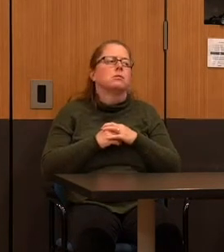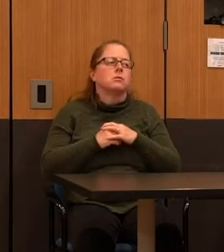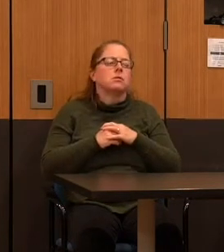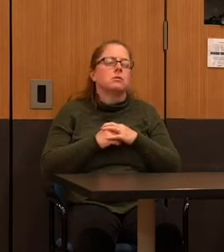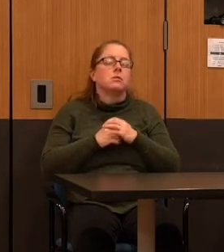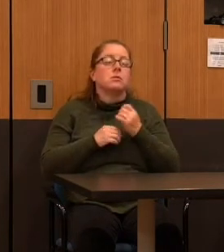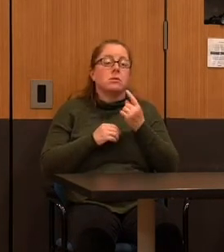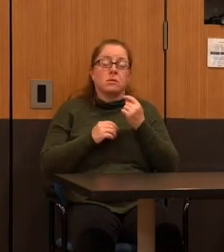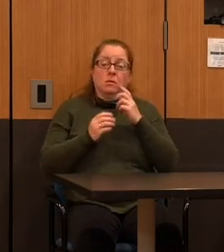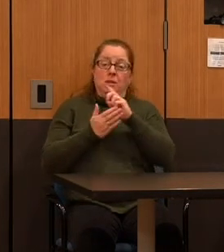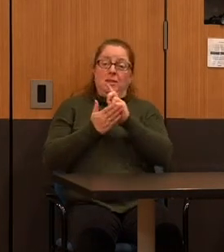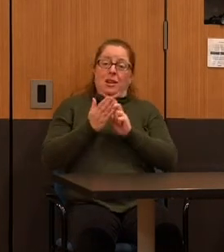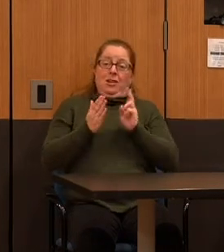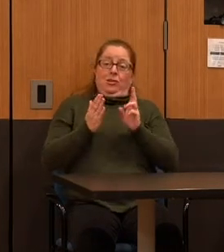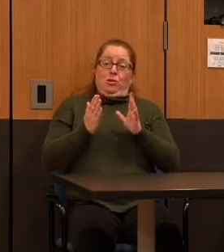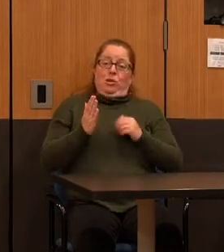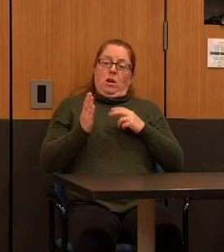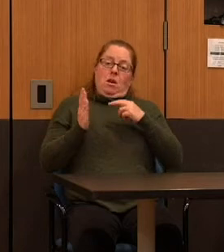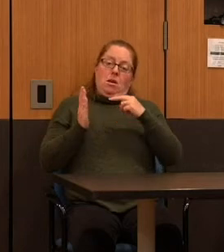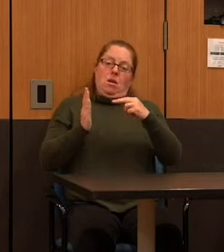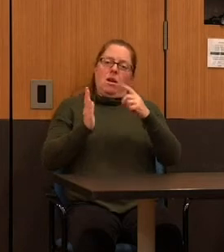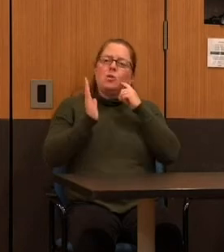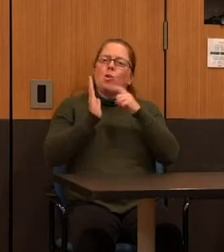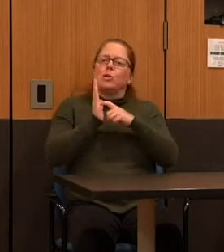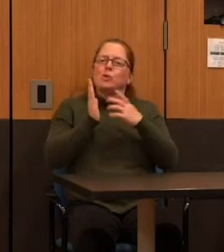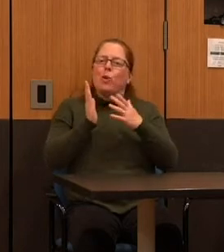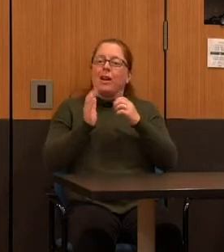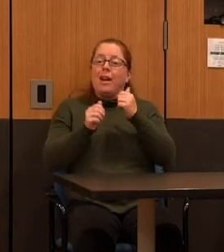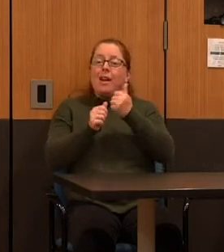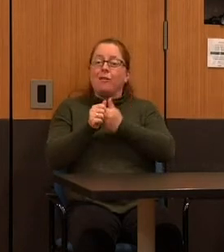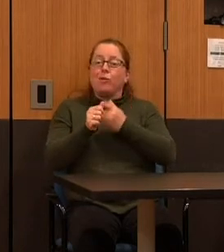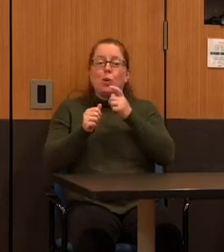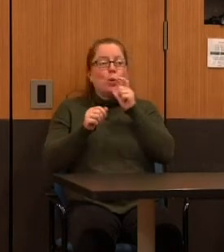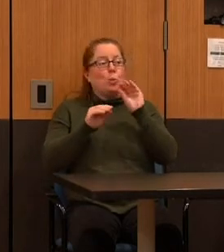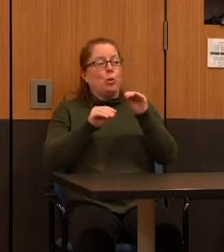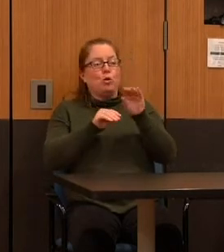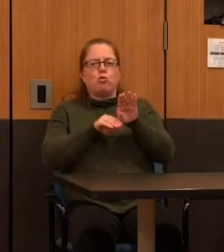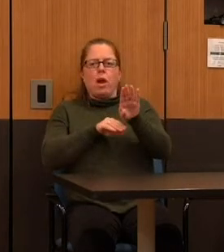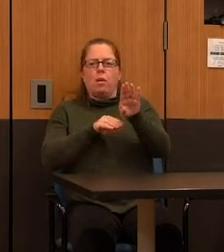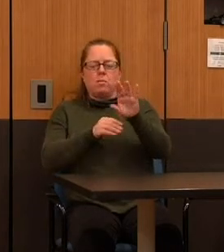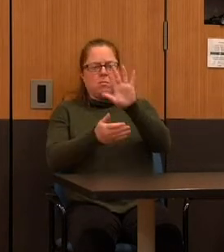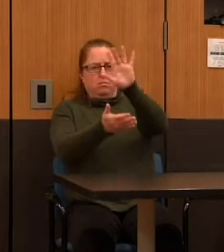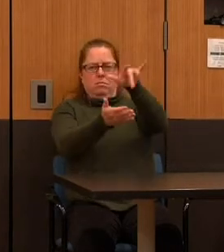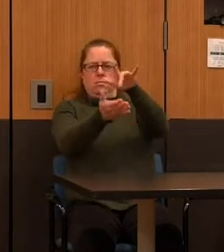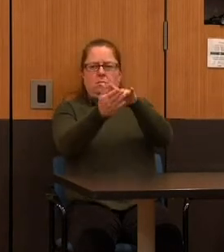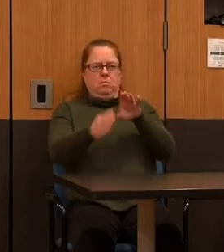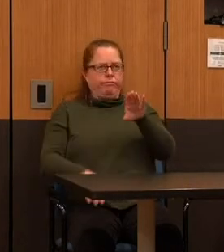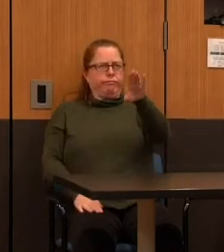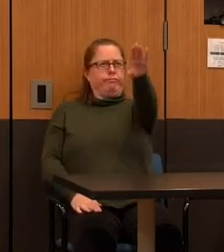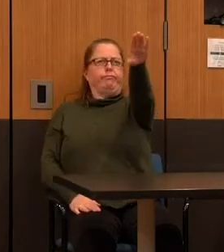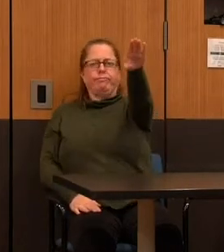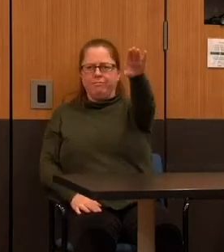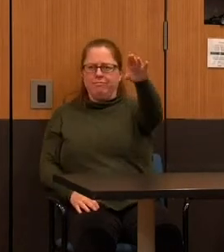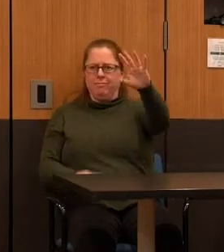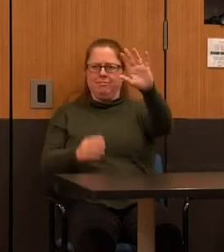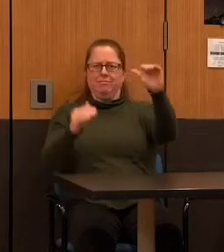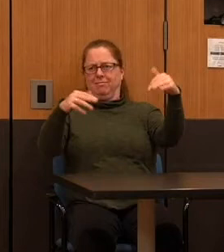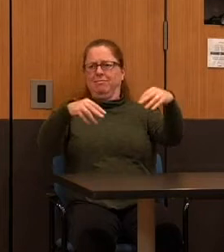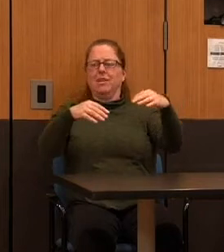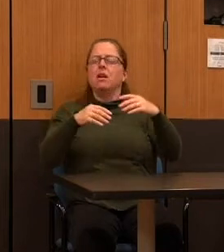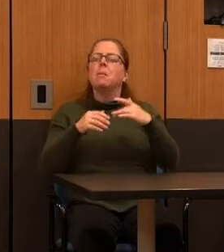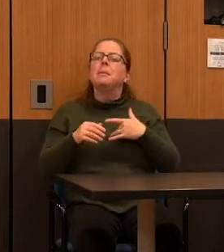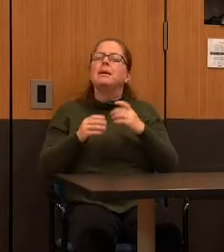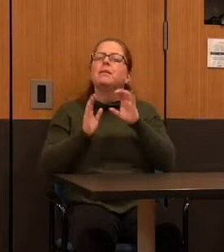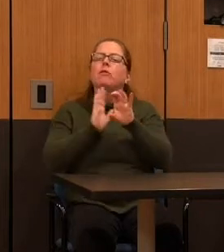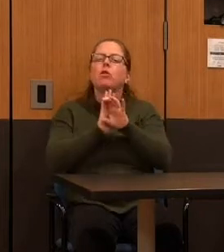that in all of these photographs, the ramp is like center stage, right? Usually ramps are like very hard to find in photographs. They're tucked behind, right? They're